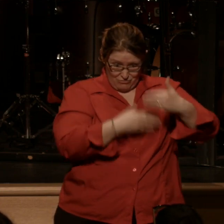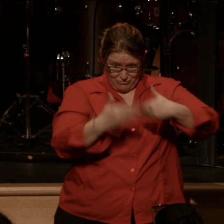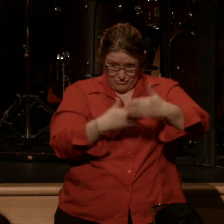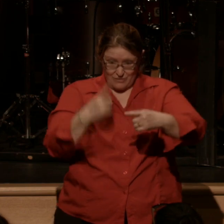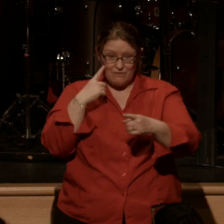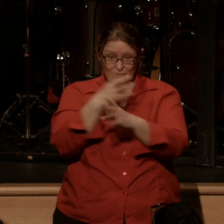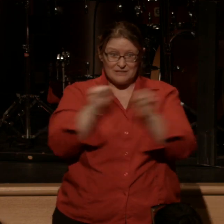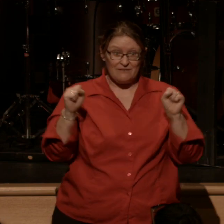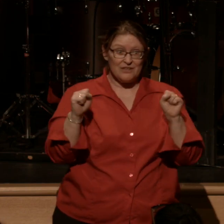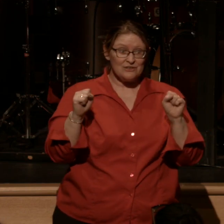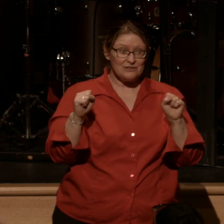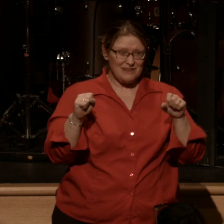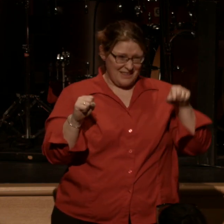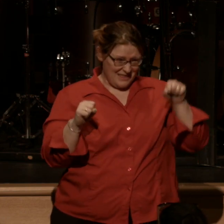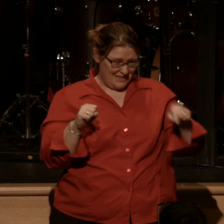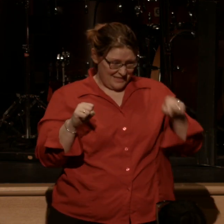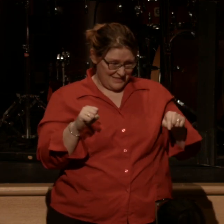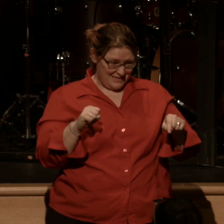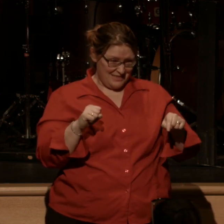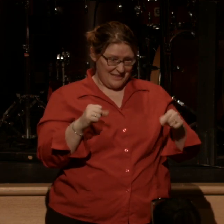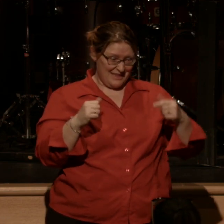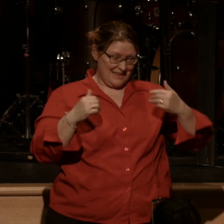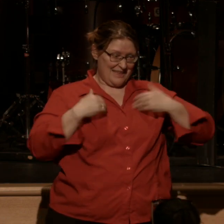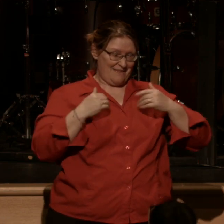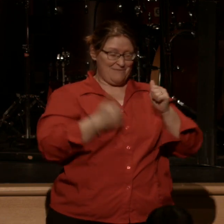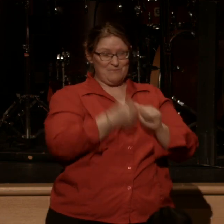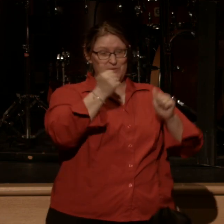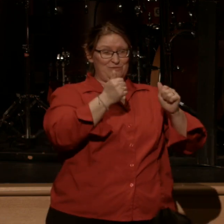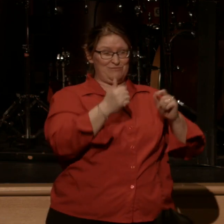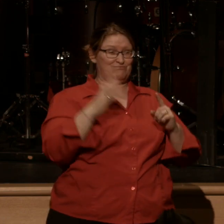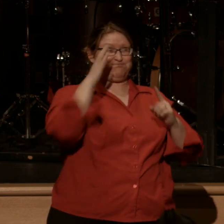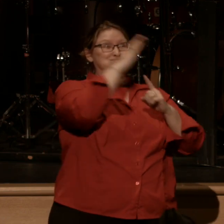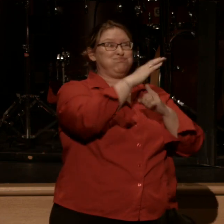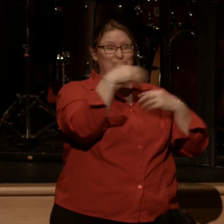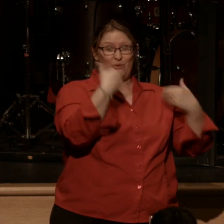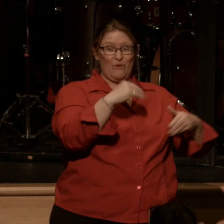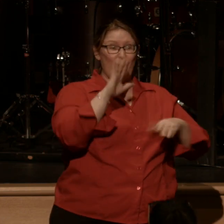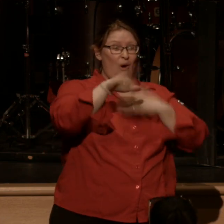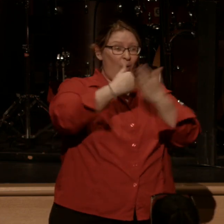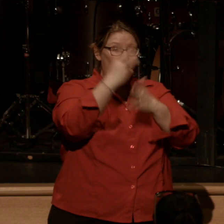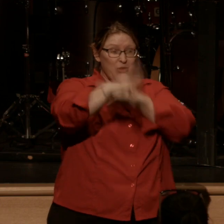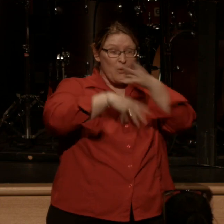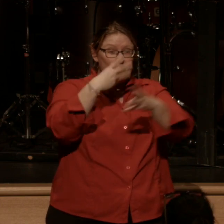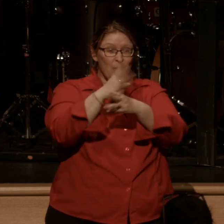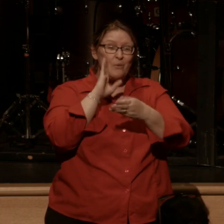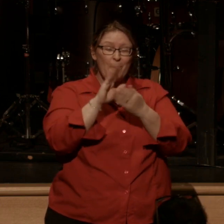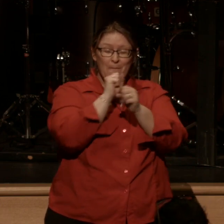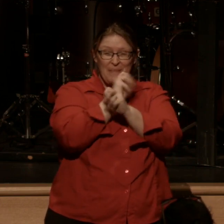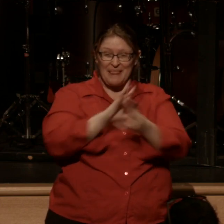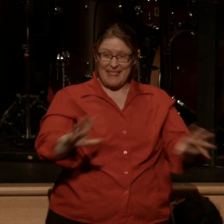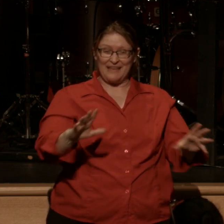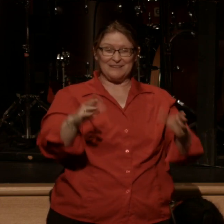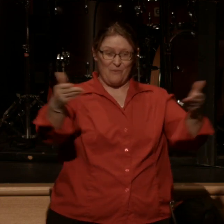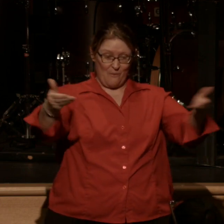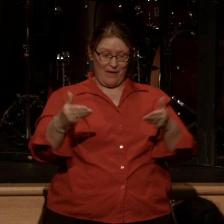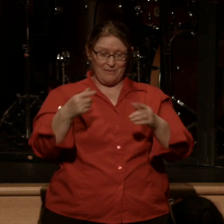to be the ones that got to carry the flag of salvation so that all the world might be blessed and welcomed as the people of